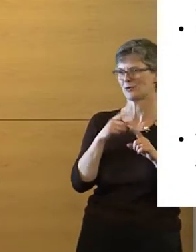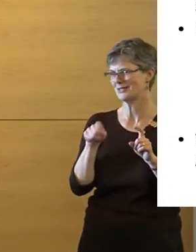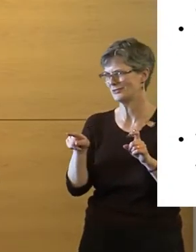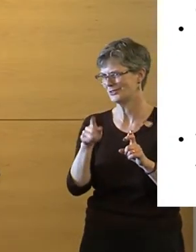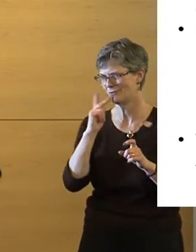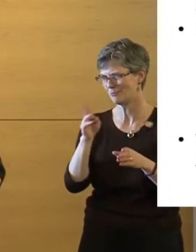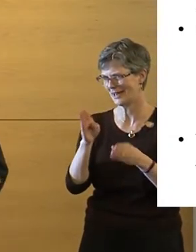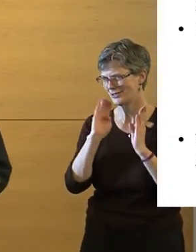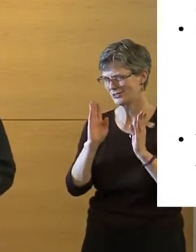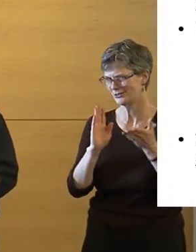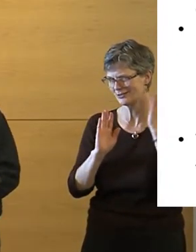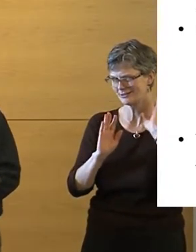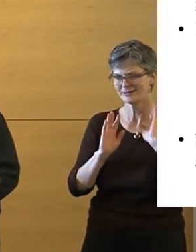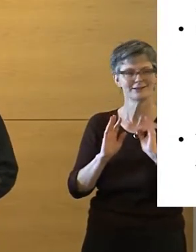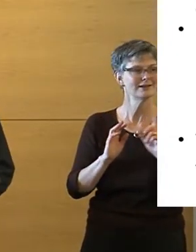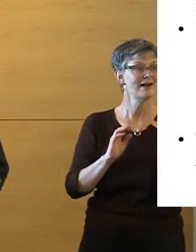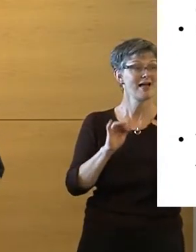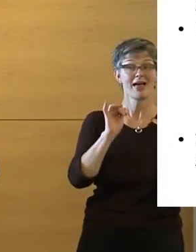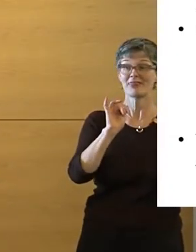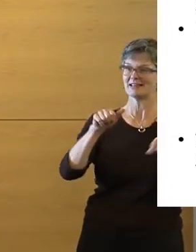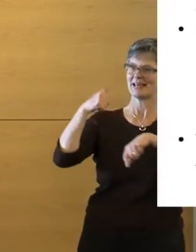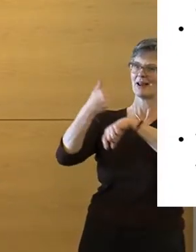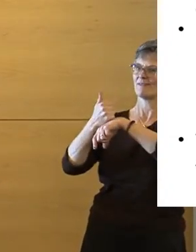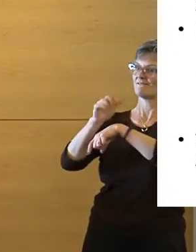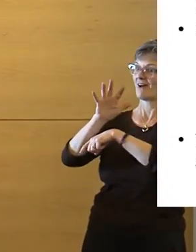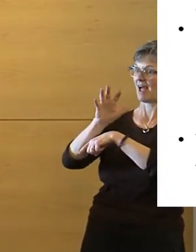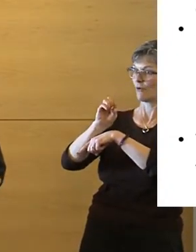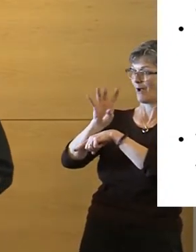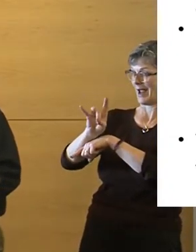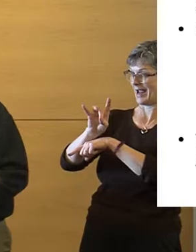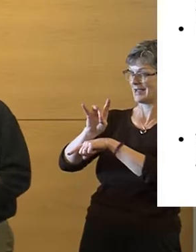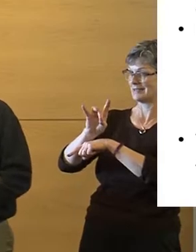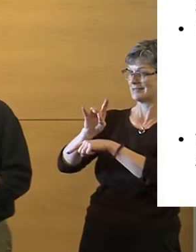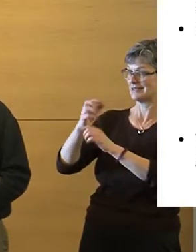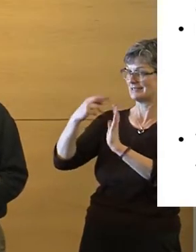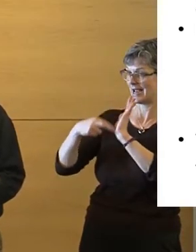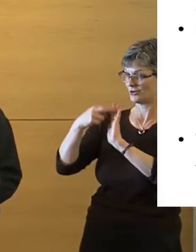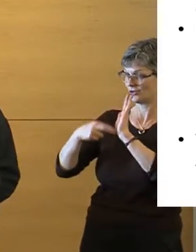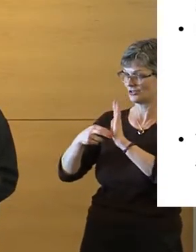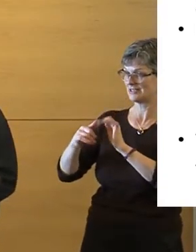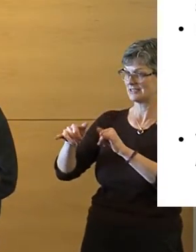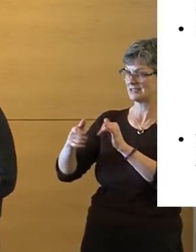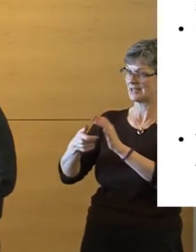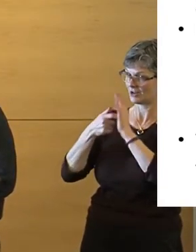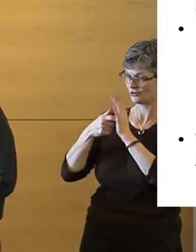2001. Does that date ring a bell from earlier in the presentation? What happened right about